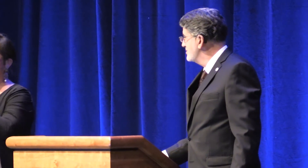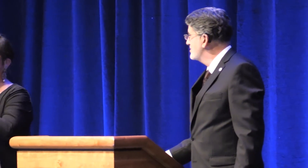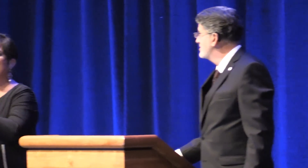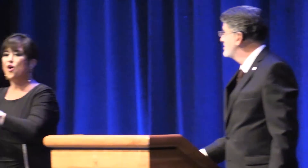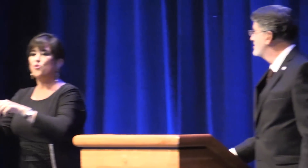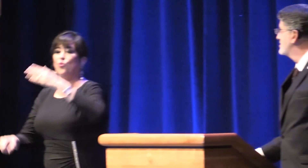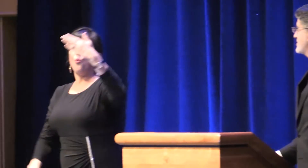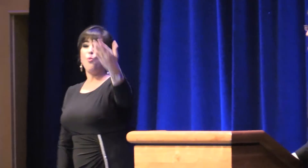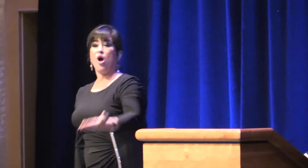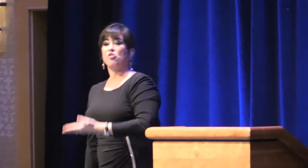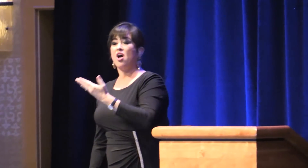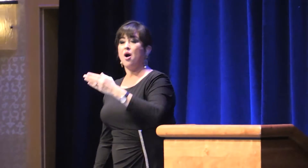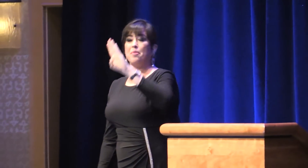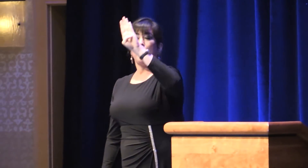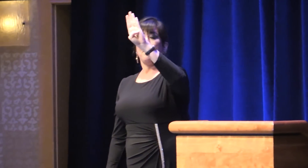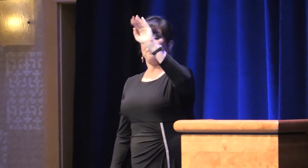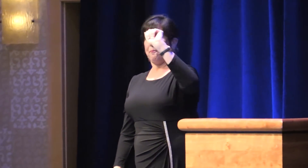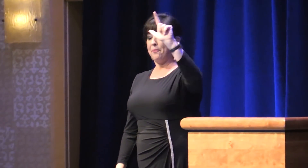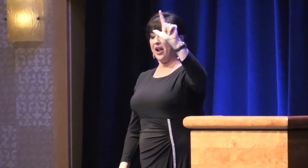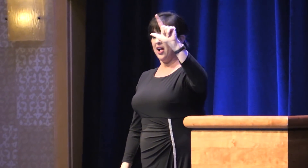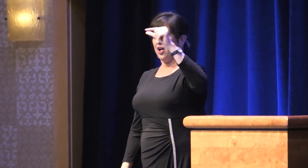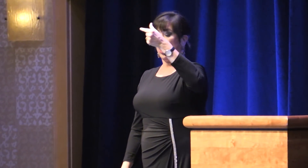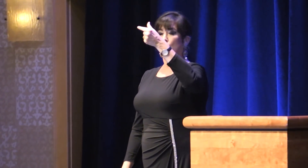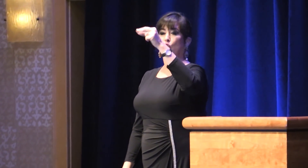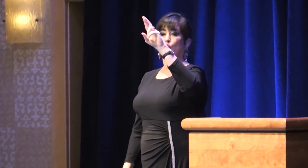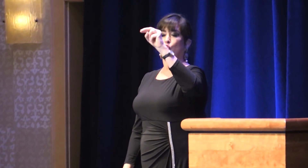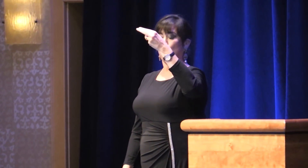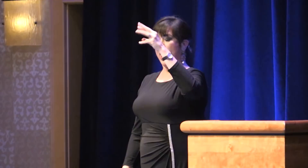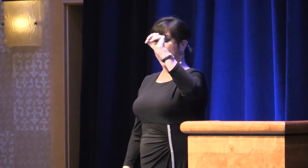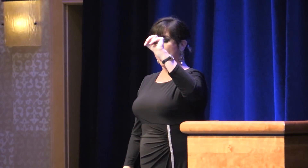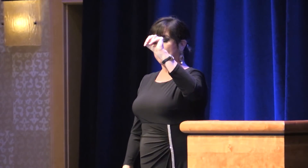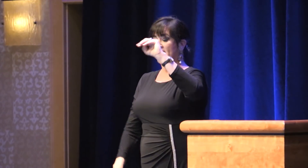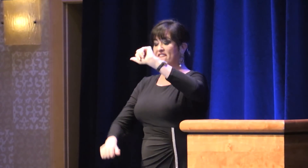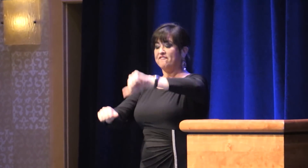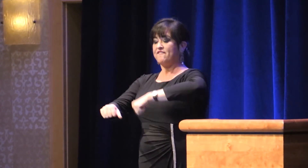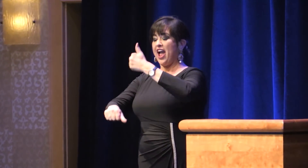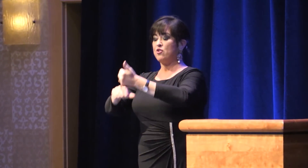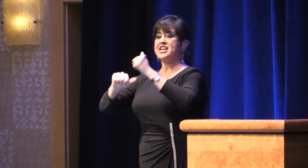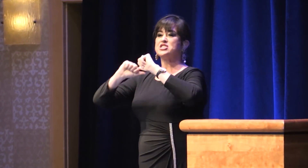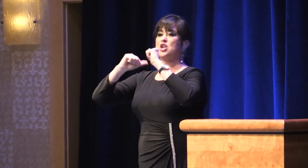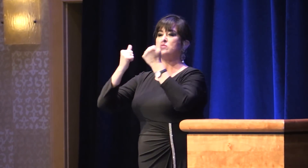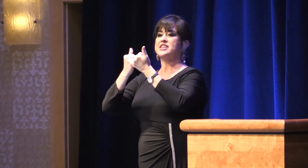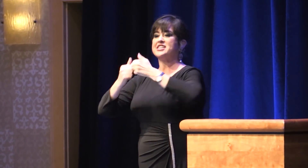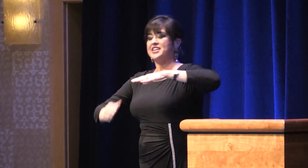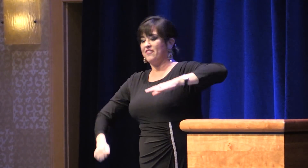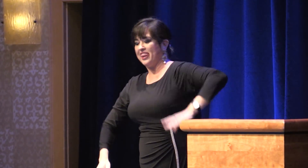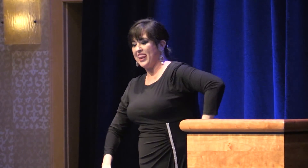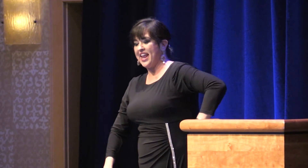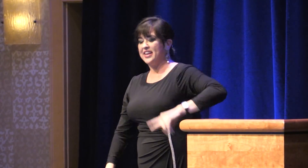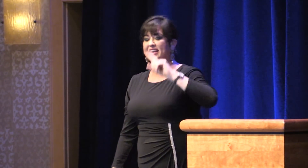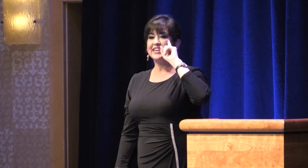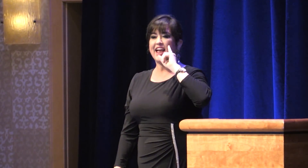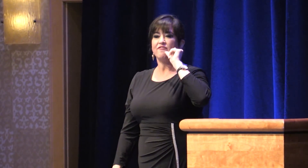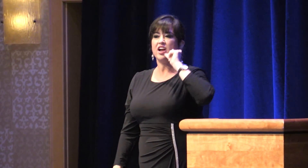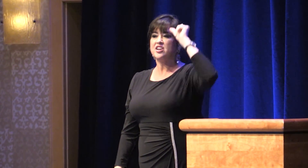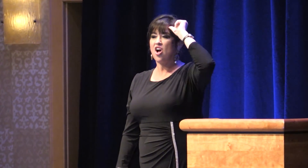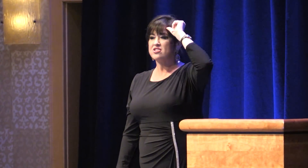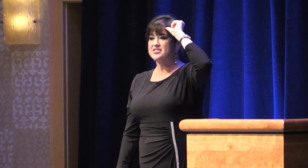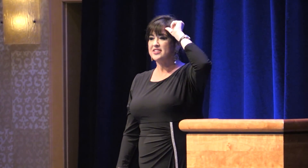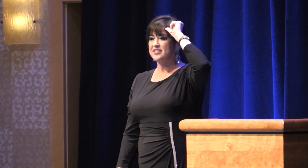Also here with us is Bill Graham, and I would like to welcome him. He is the founder of the